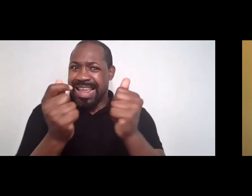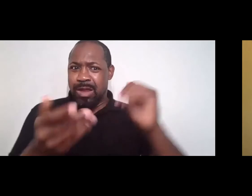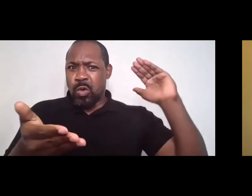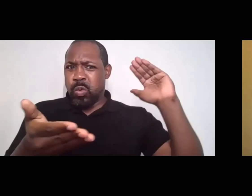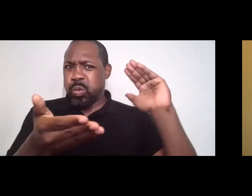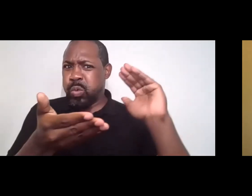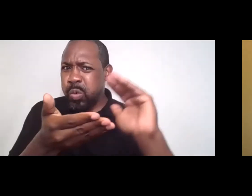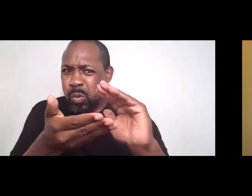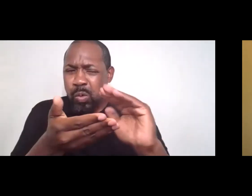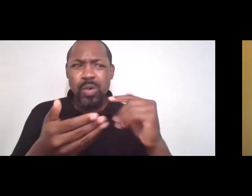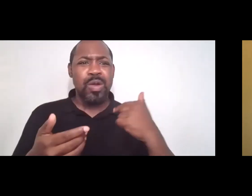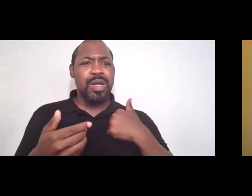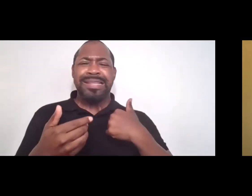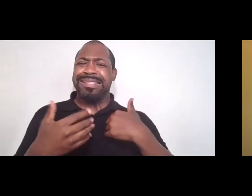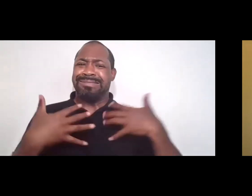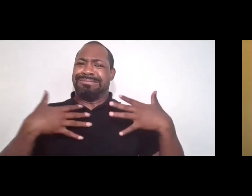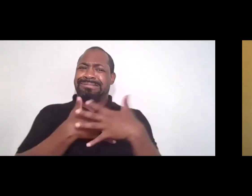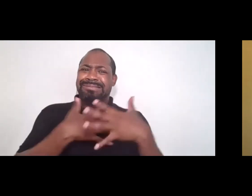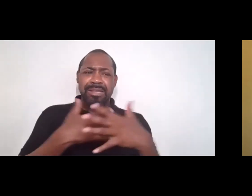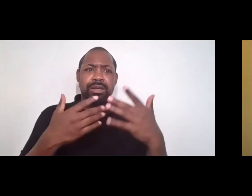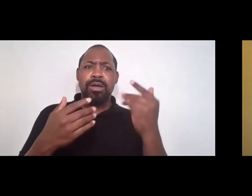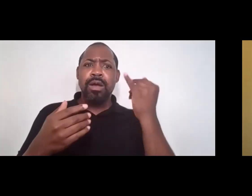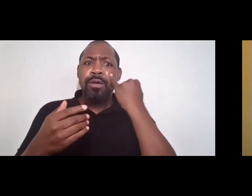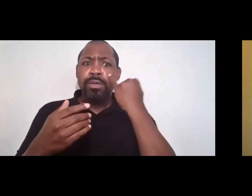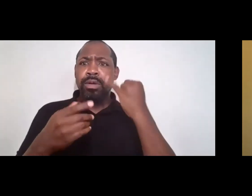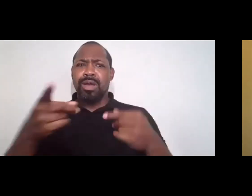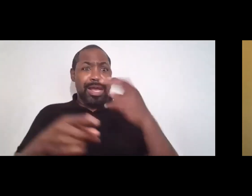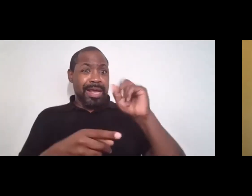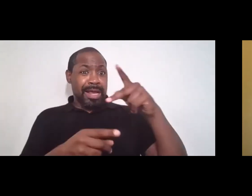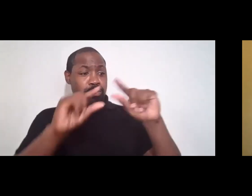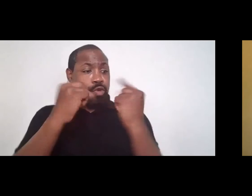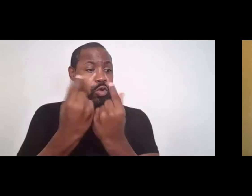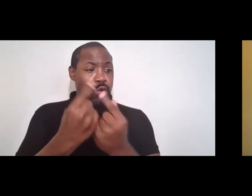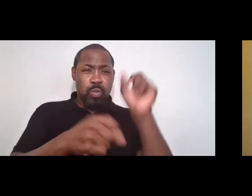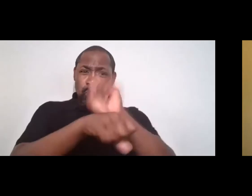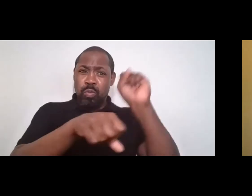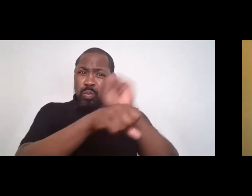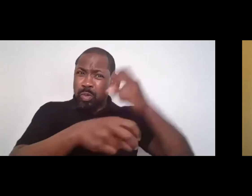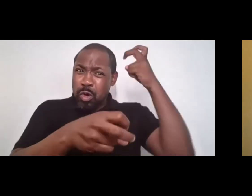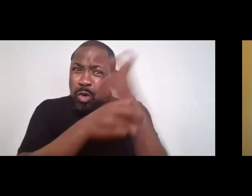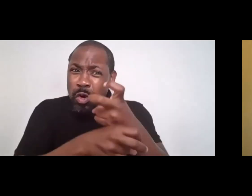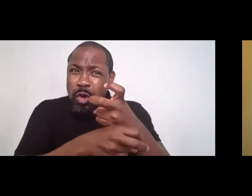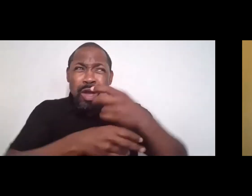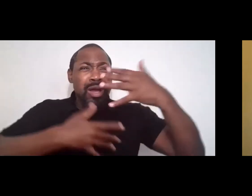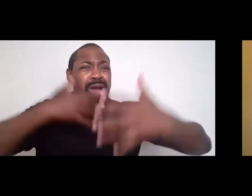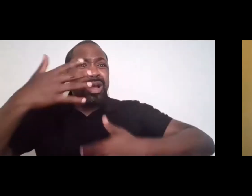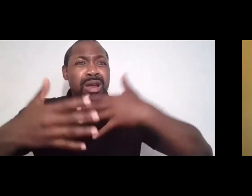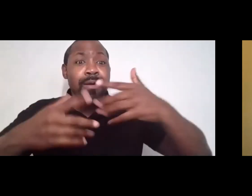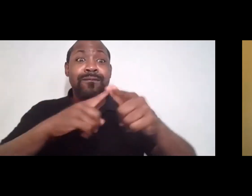but that money will definitely deplete very easily. I'm a bit nervous around that. But the HSTP group, they've been